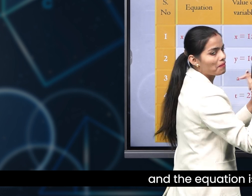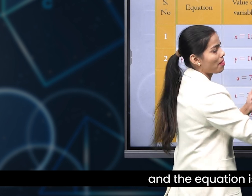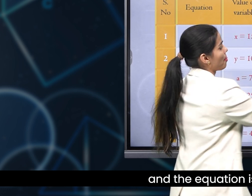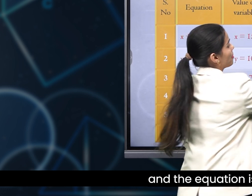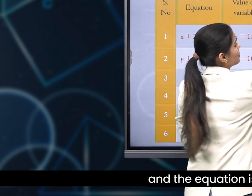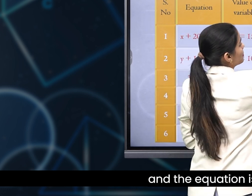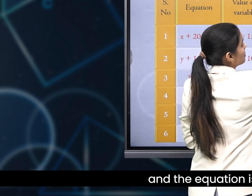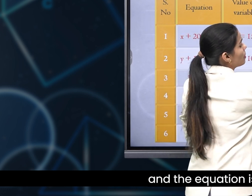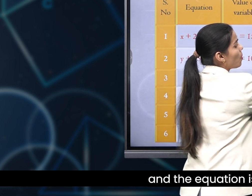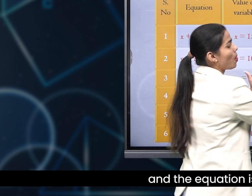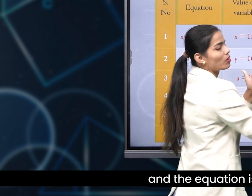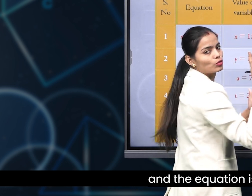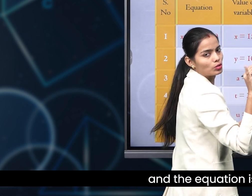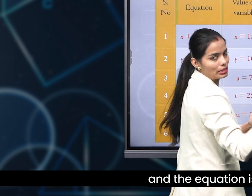And the equation is not satisfied.